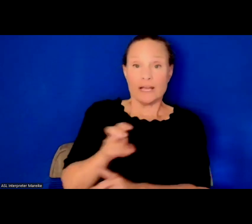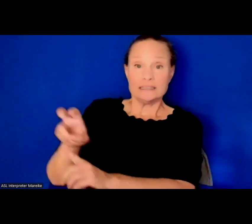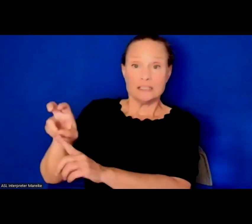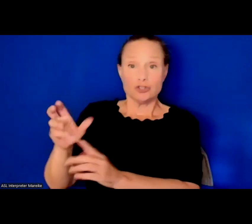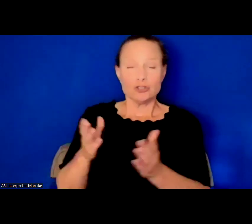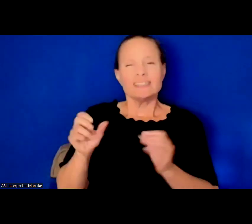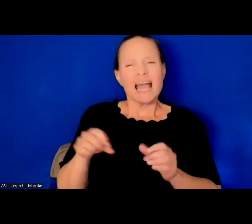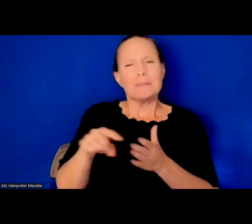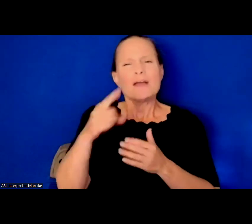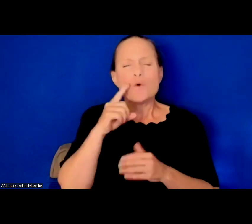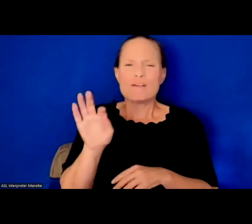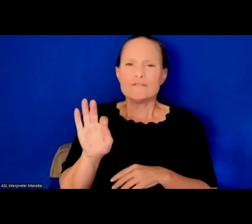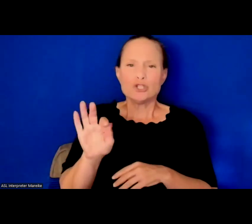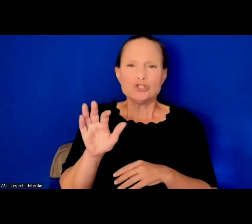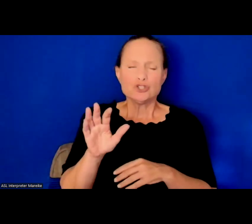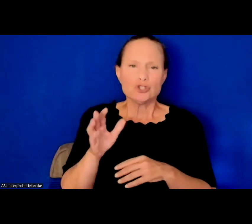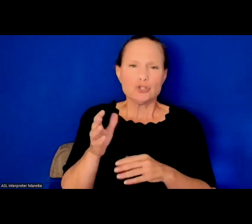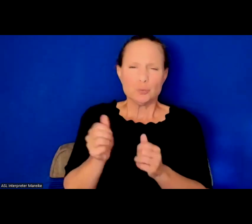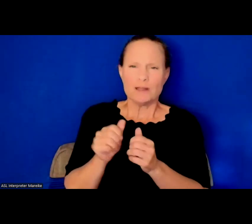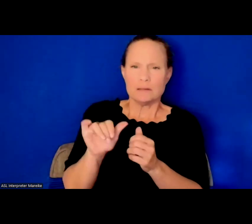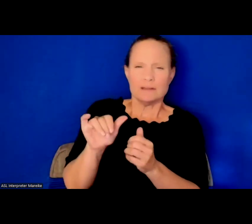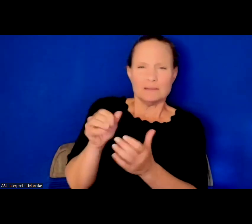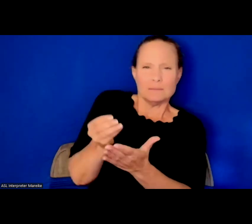pay for furniture,